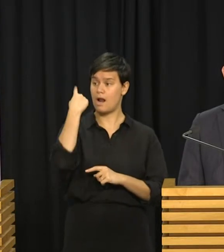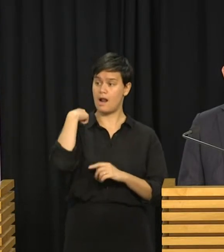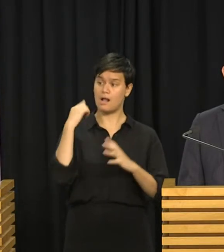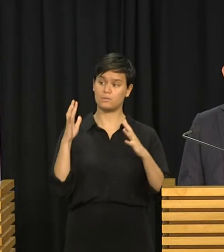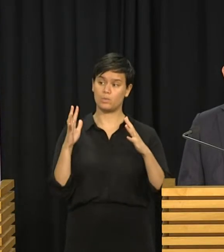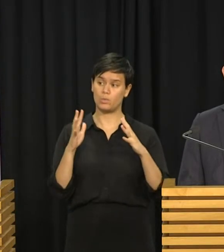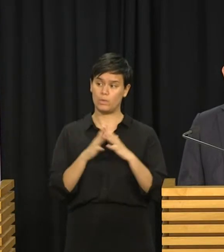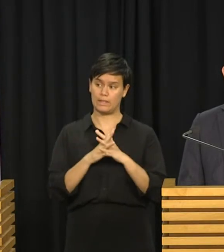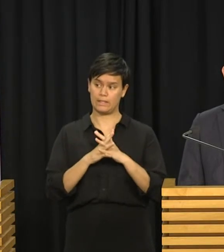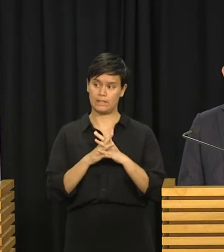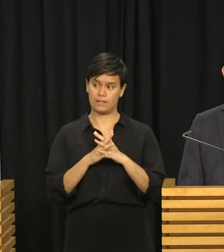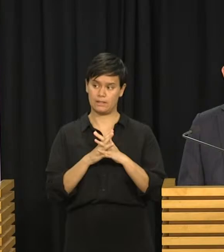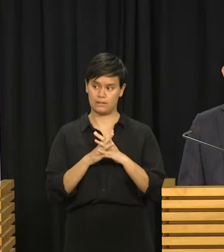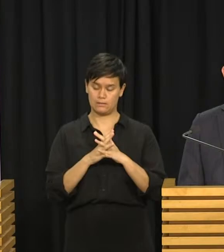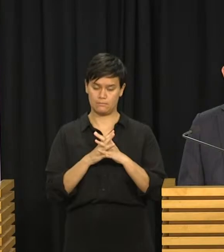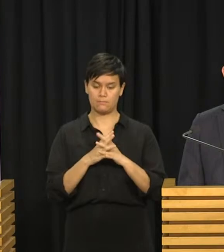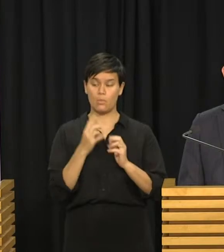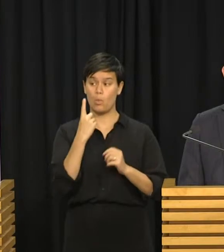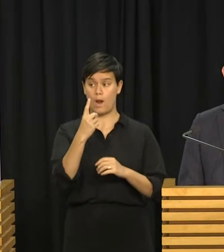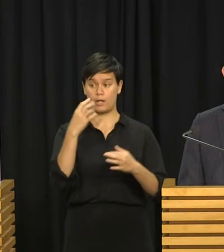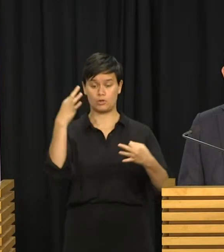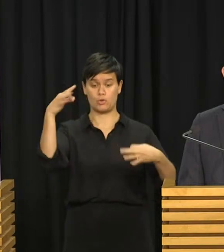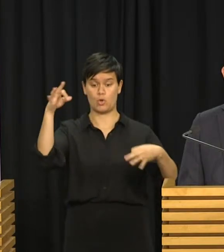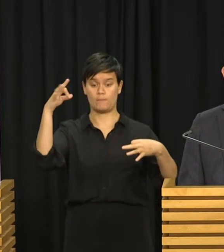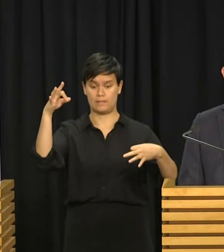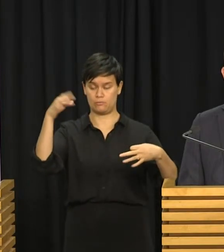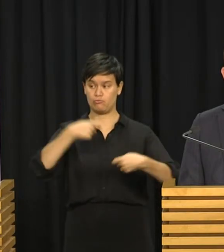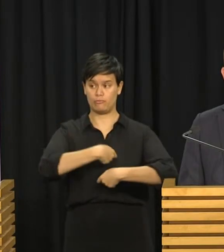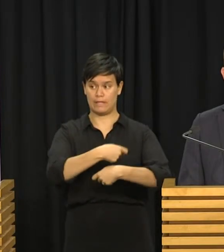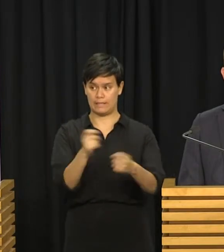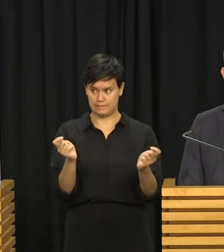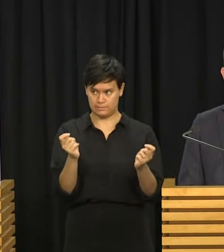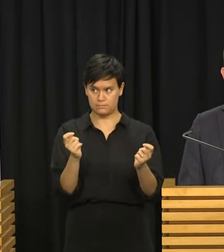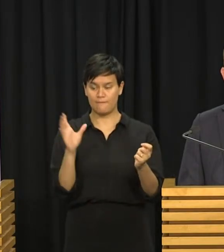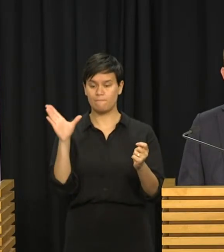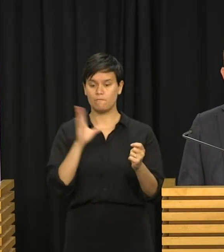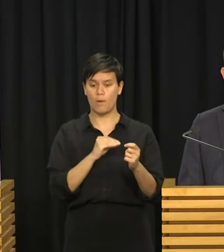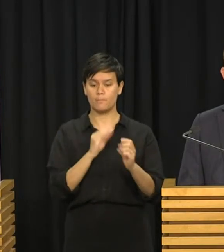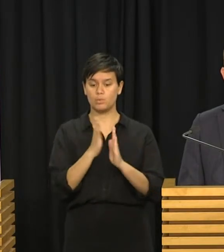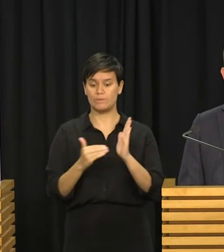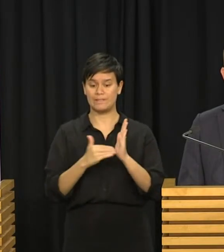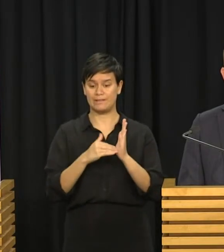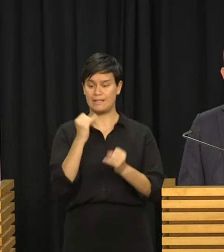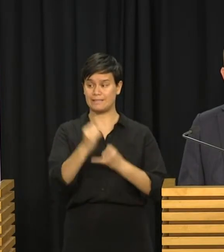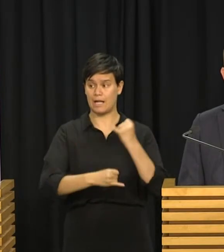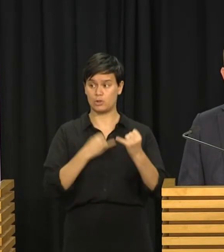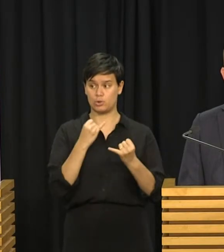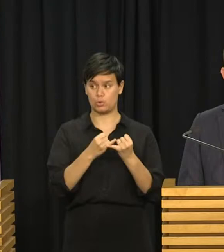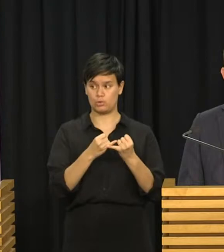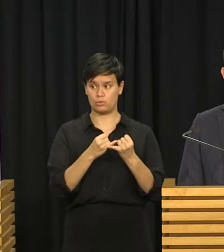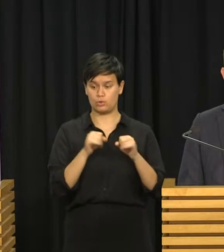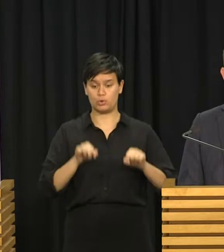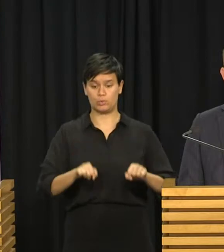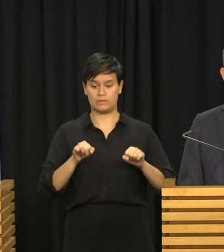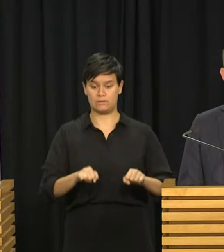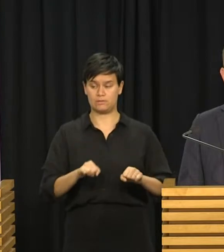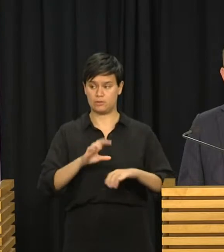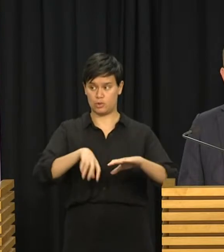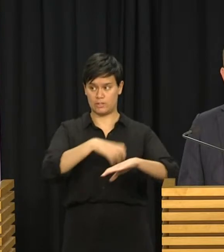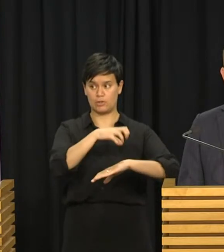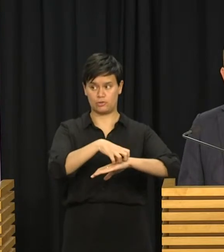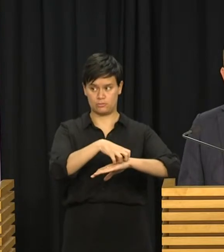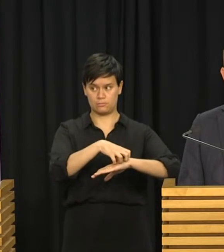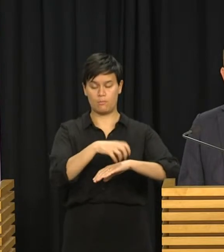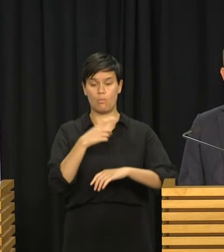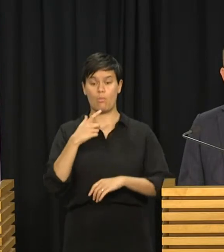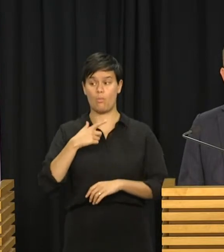there was a document released by the New Zealand International Students Association on the MIQ raise in prices. And